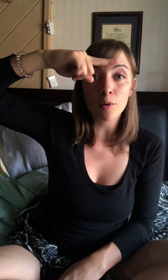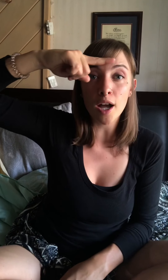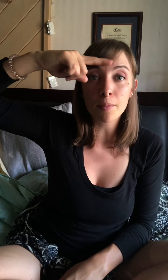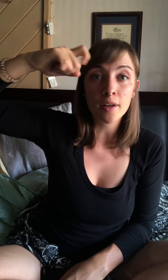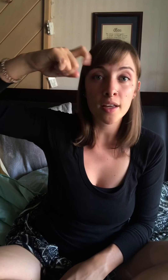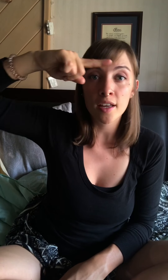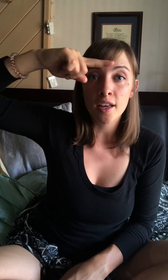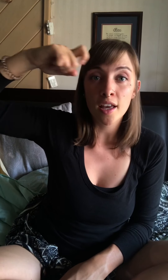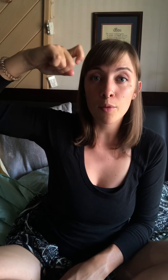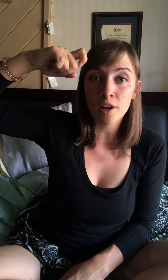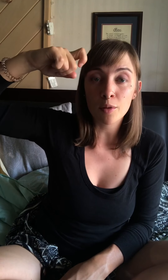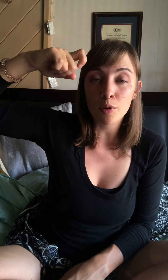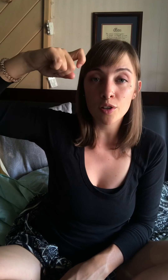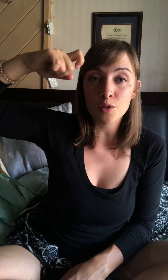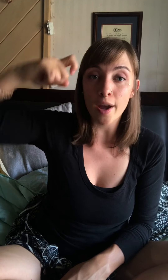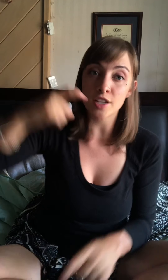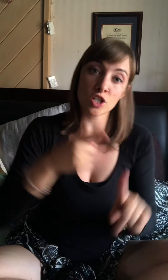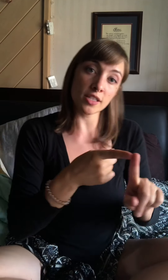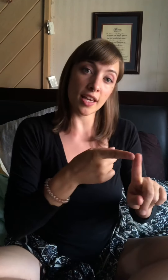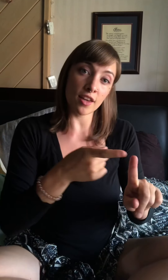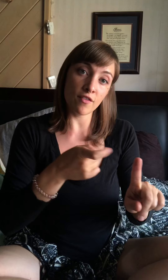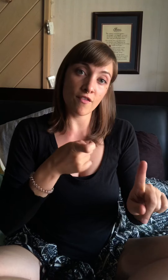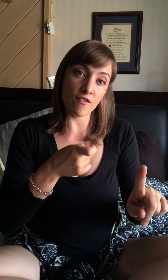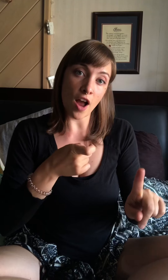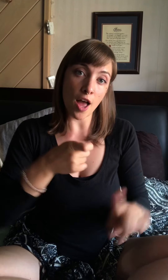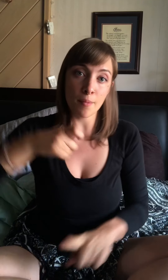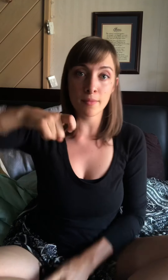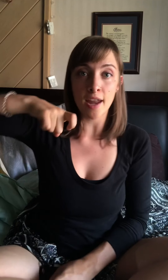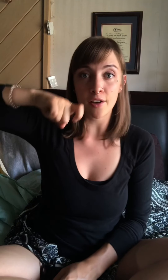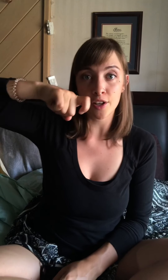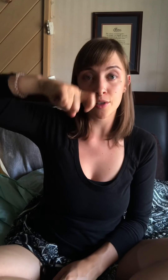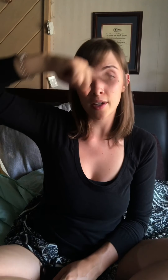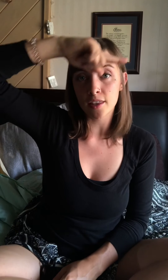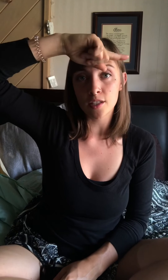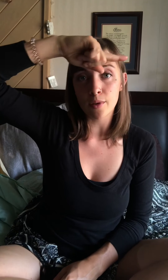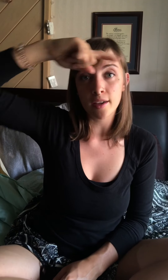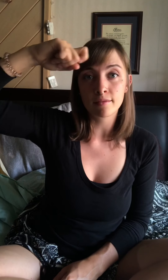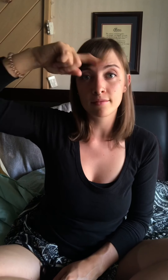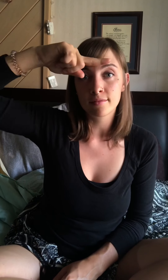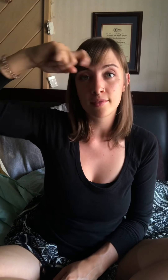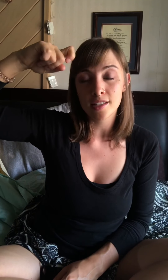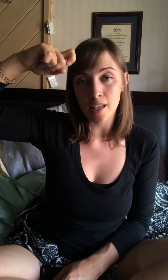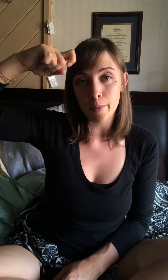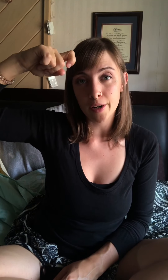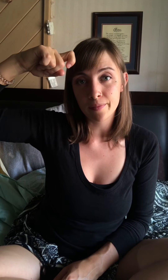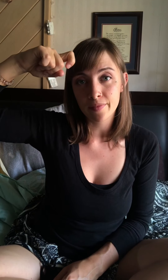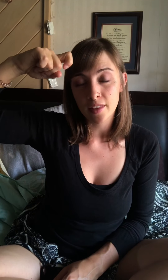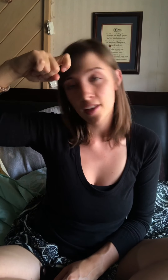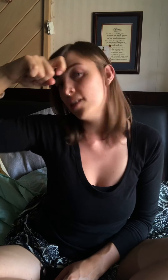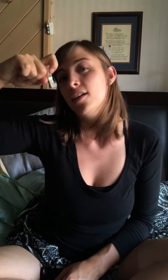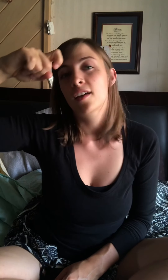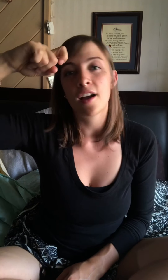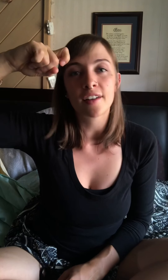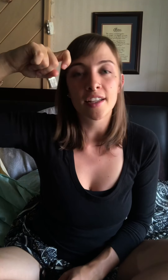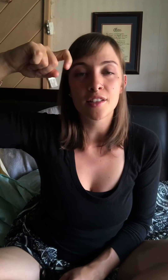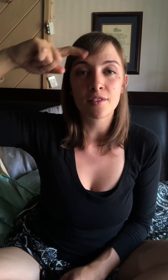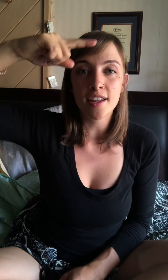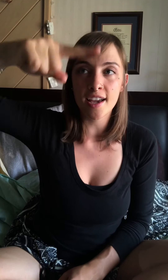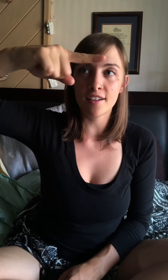up and we're going to pull twice, just like in from. Now you're doing it this way. Summer. All right, so now we